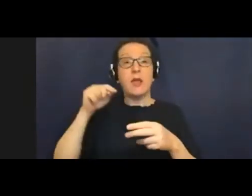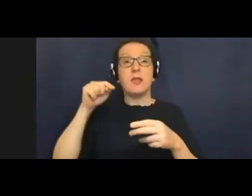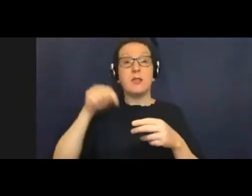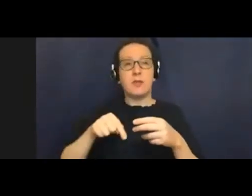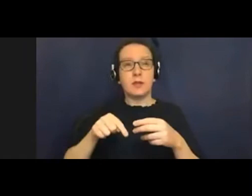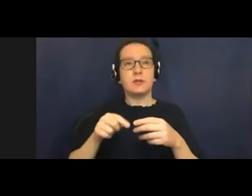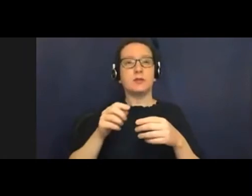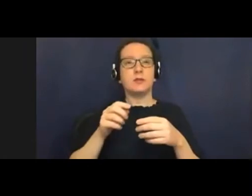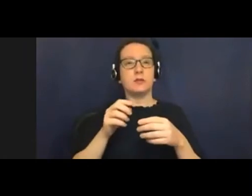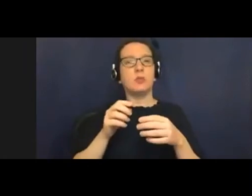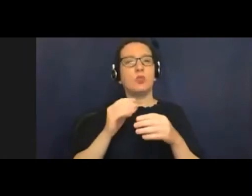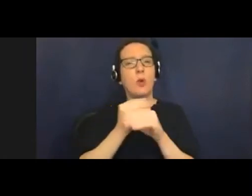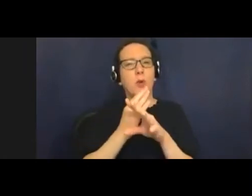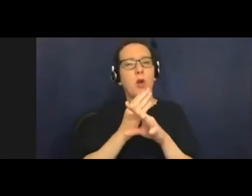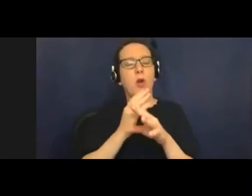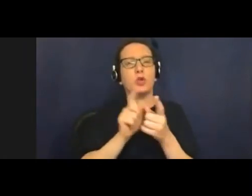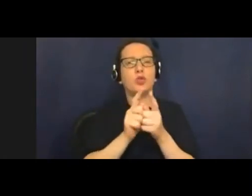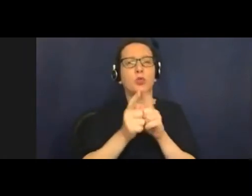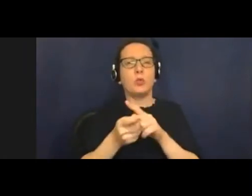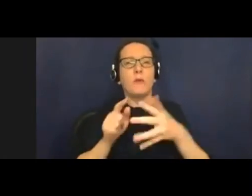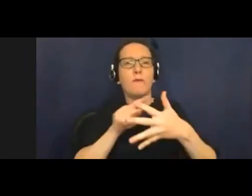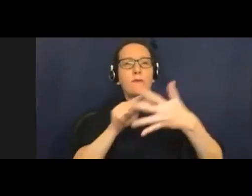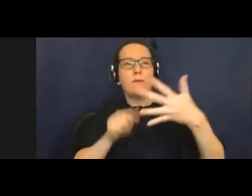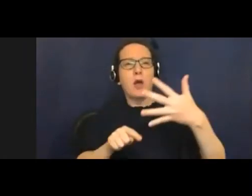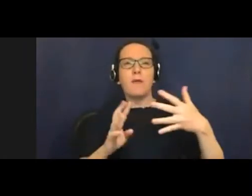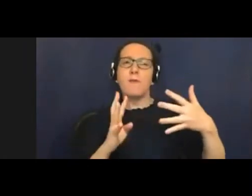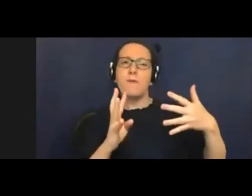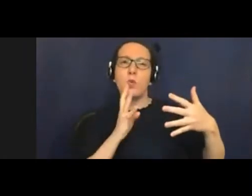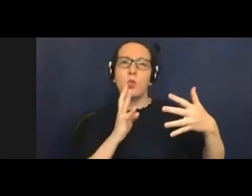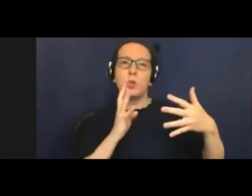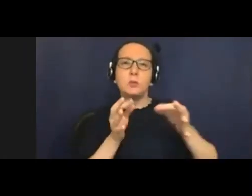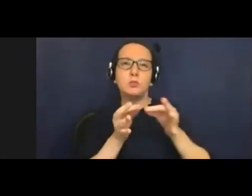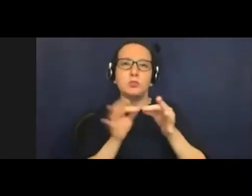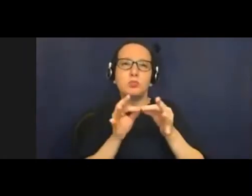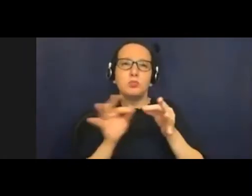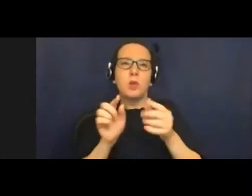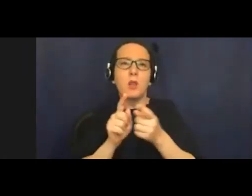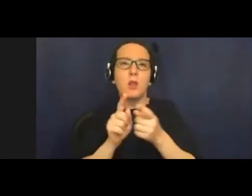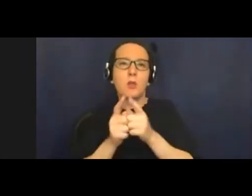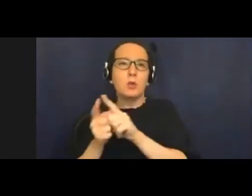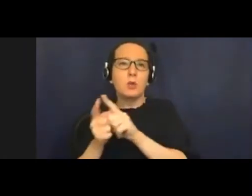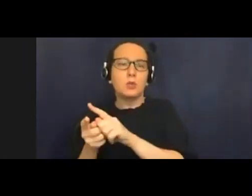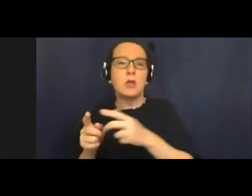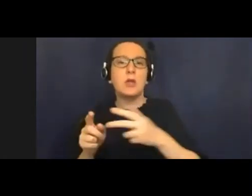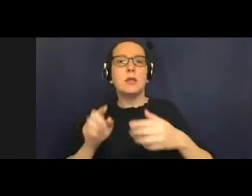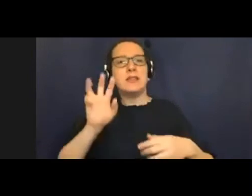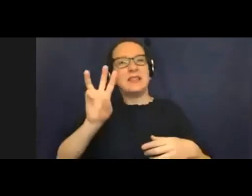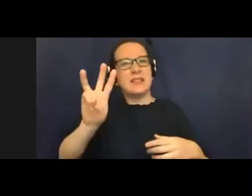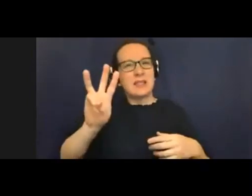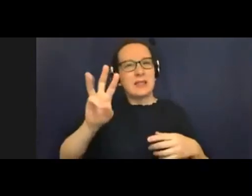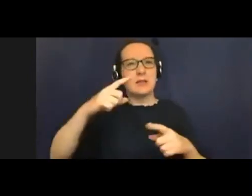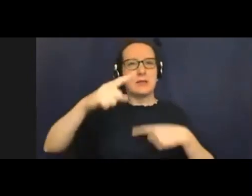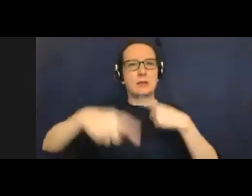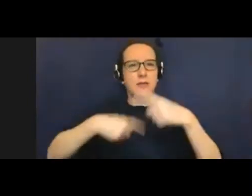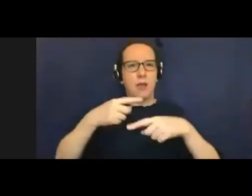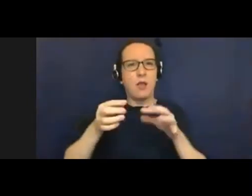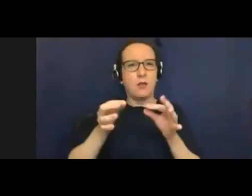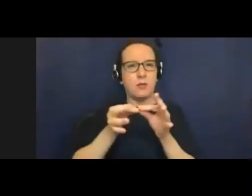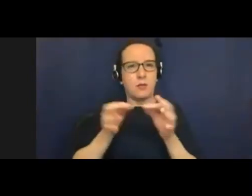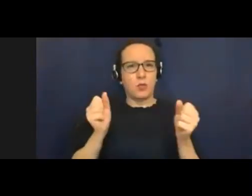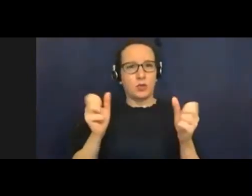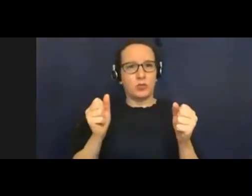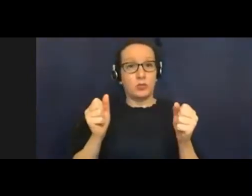voiced languages and 6 sign languages. To make that possible, we have asked